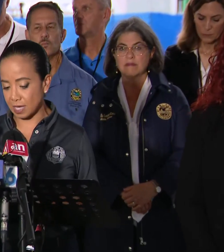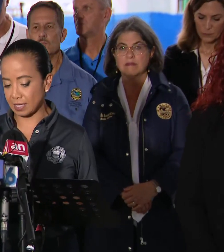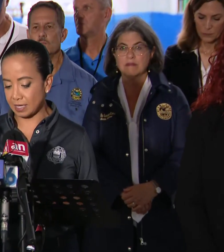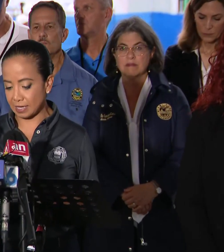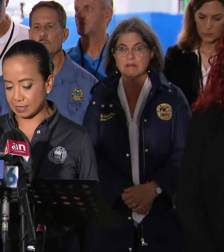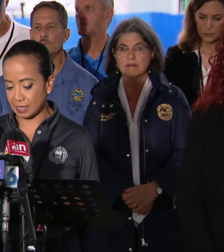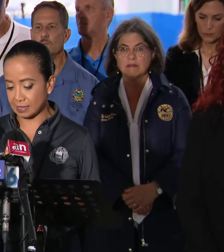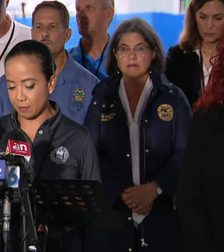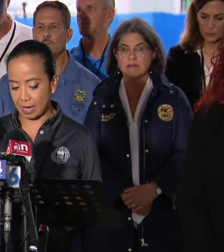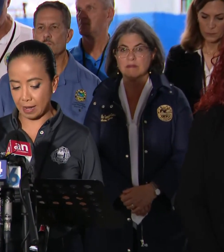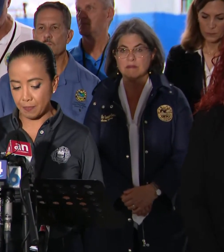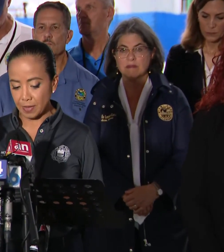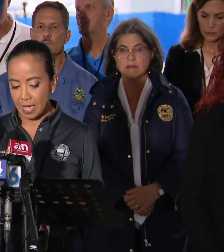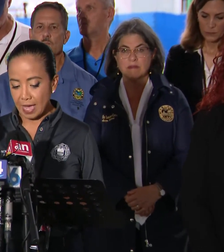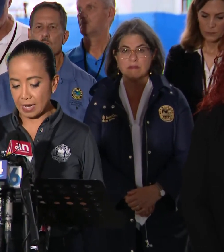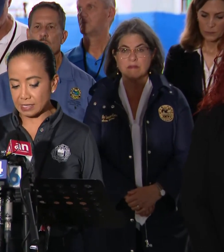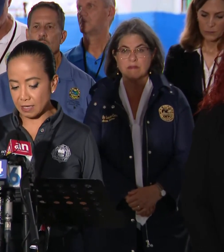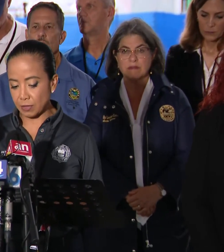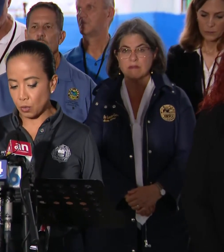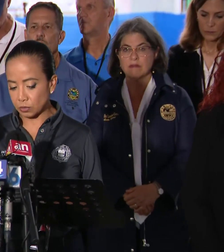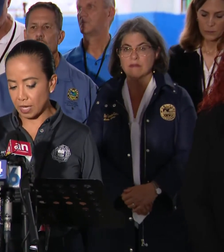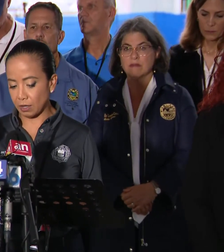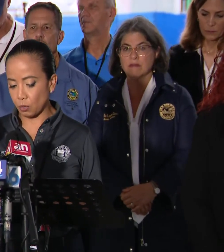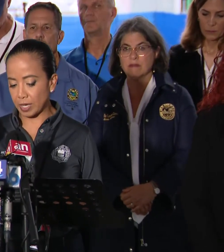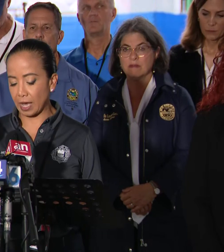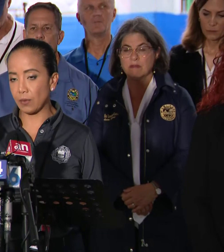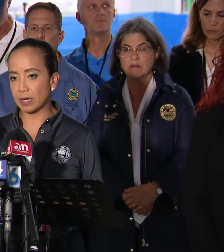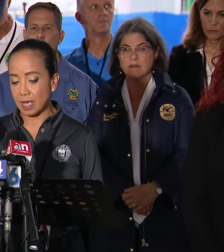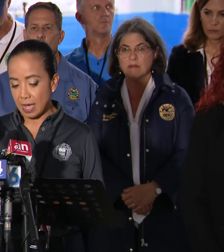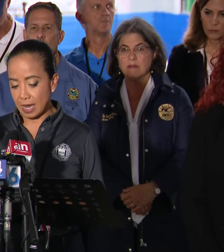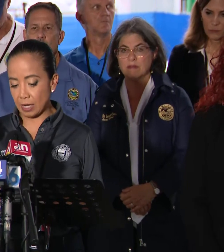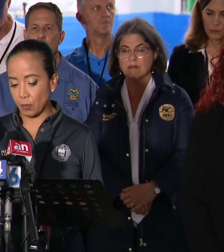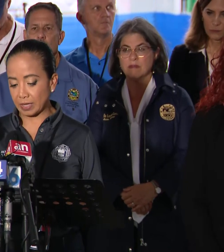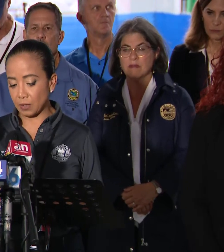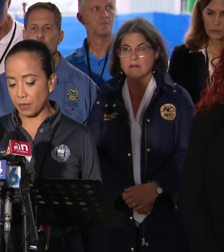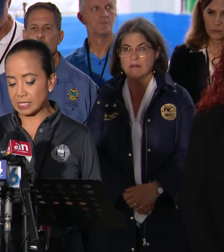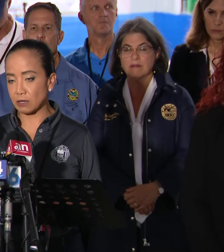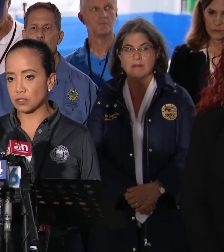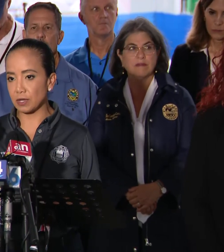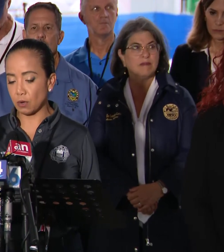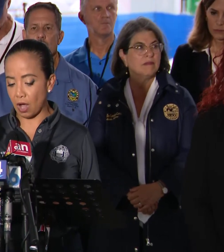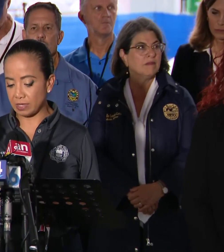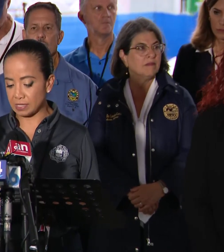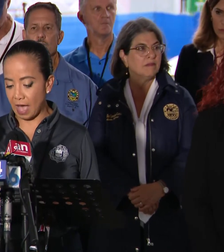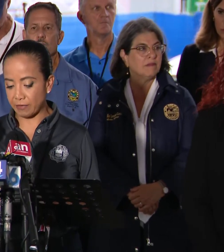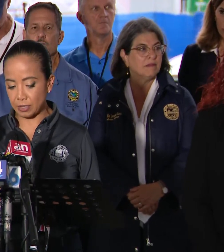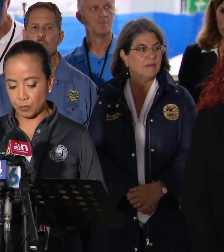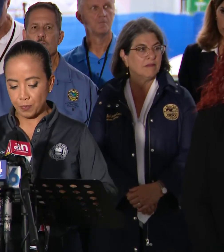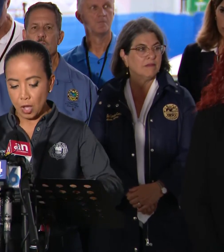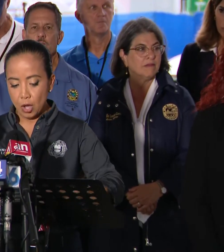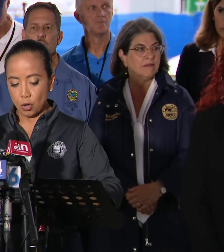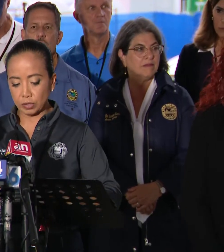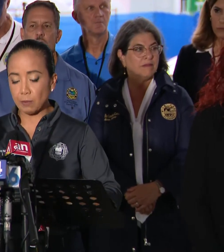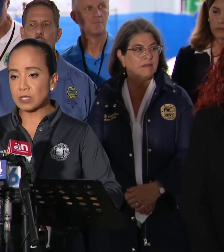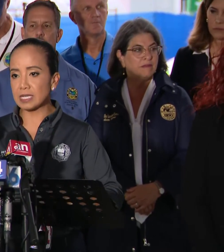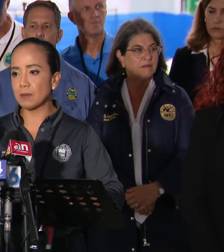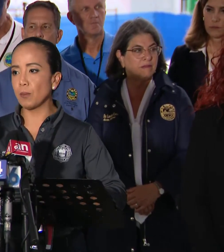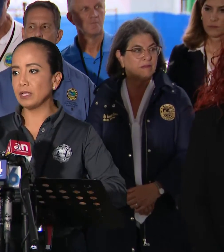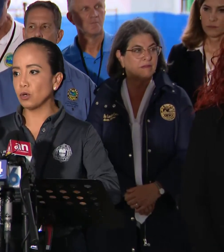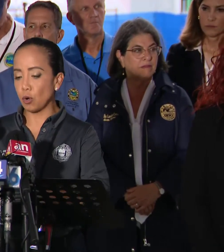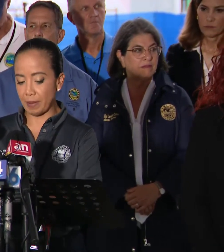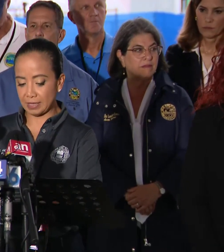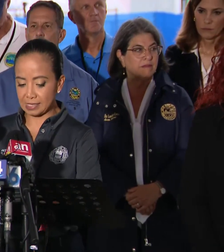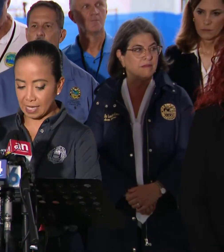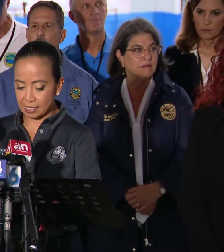los 7 días de la semana en el Seaview Hotel ubicado en el 9900 Collins Avenue. Contamos en